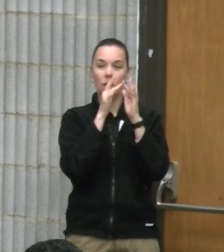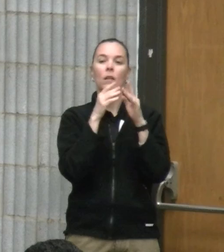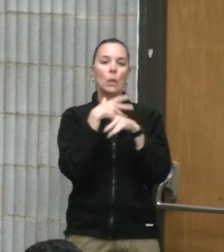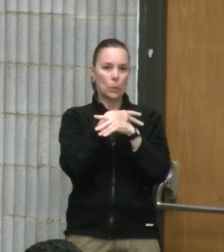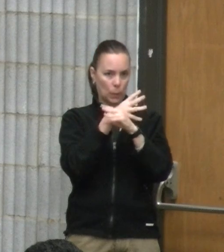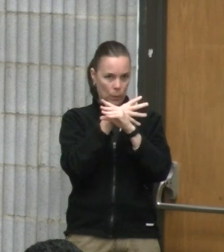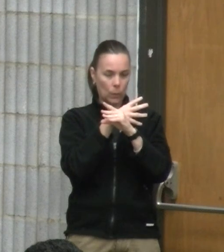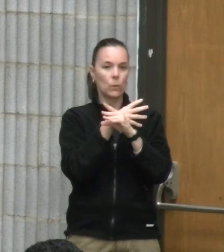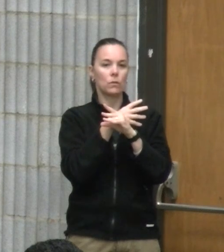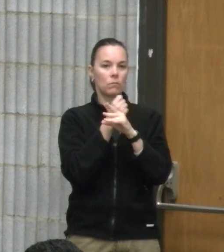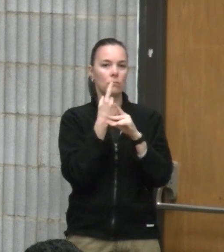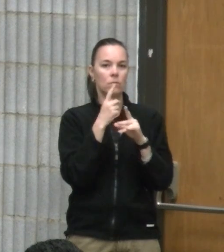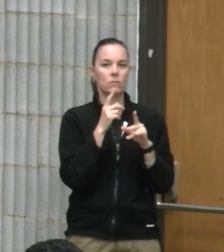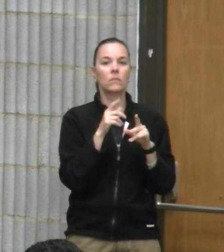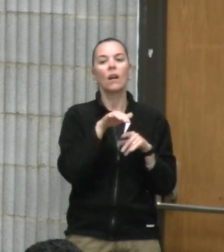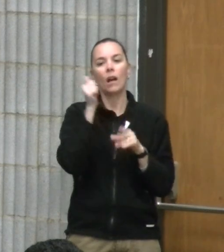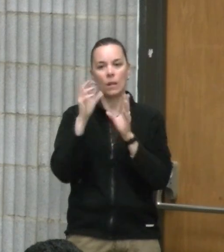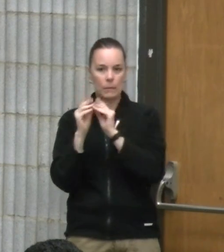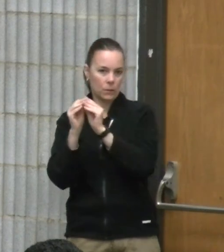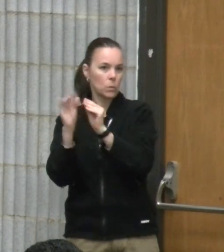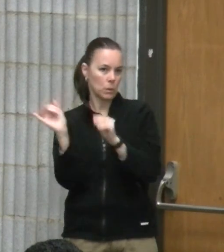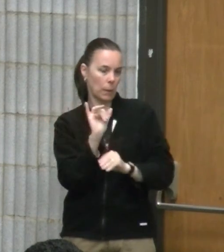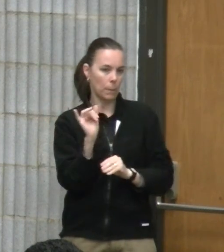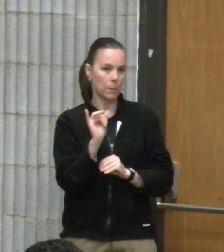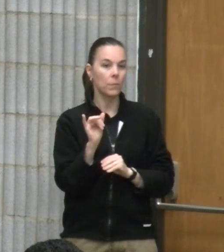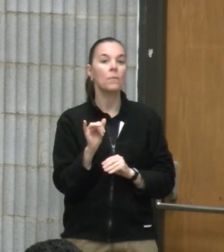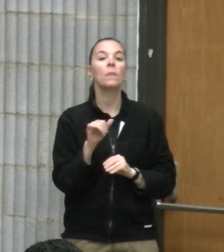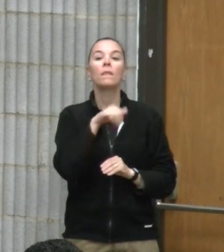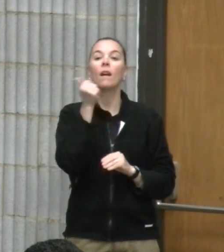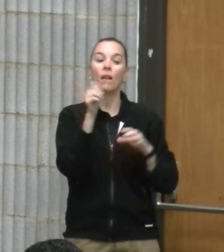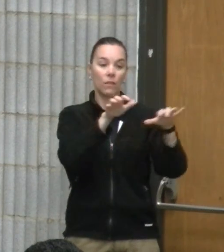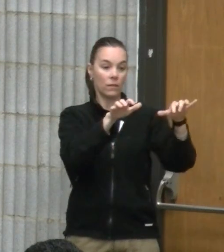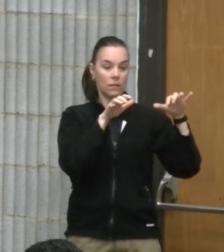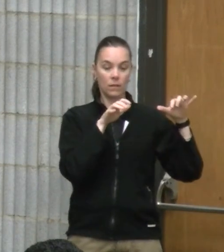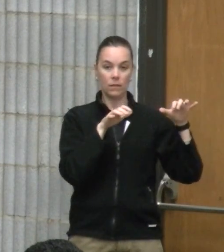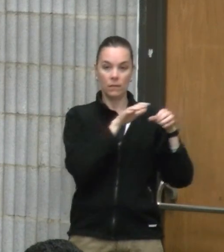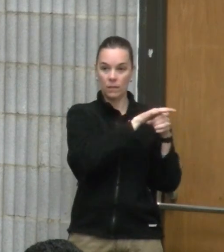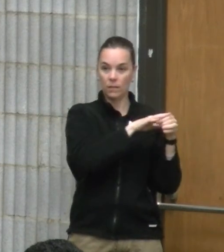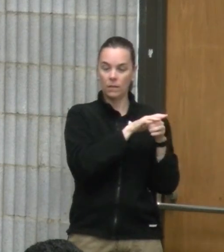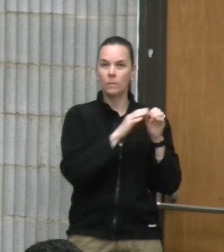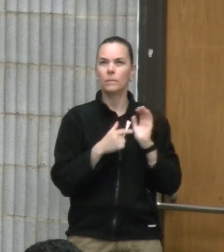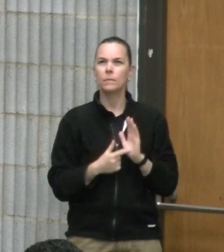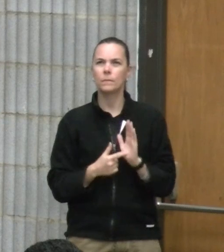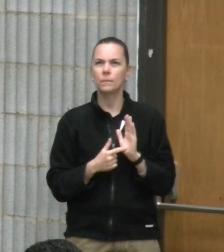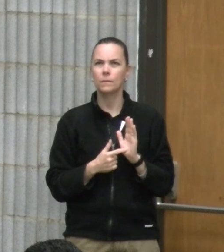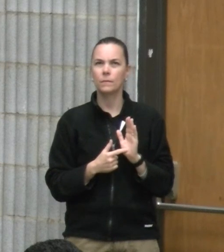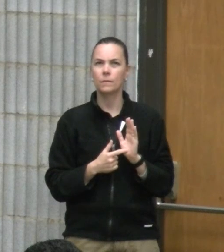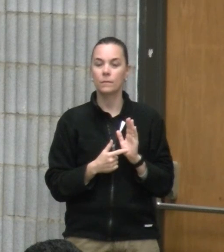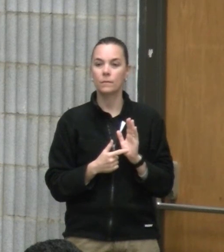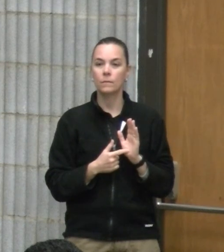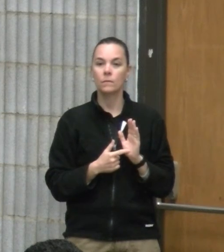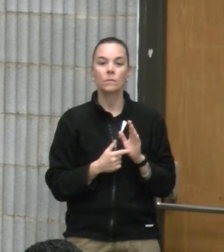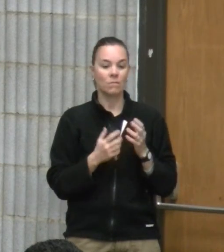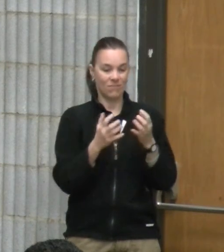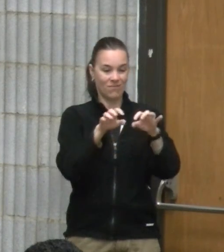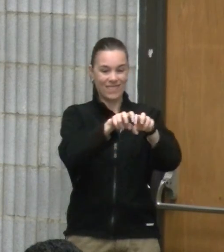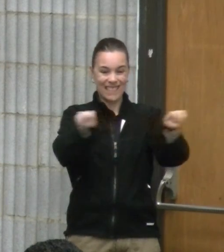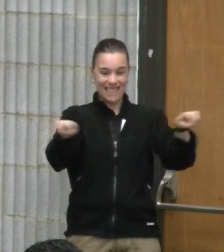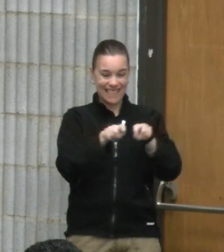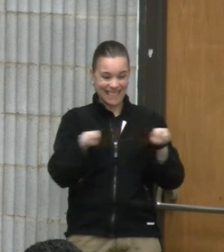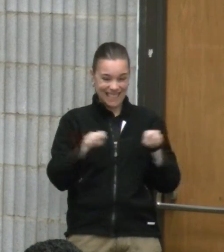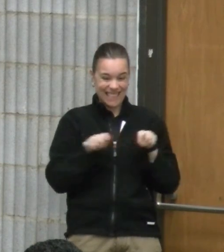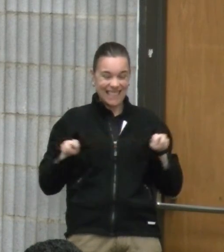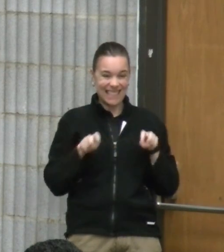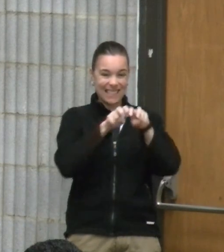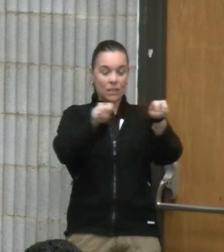Basically, in all of the other auditoriums, if you're in one of the front 4 rows, you might be caught